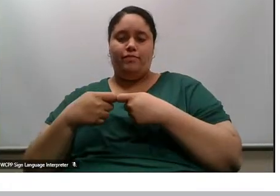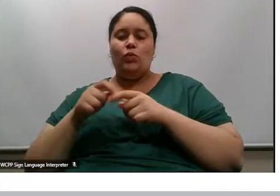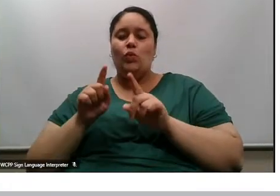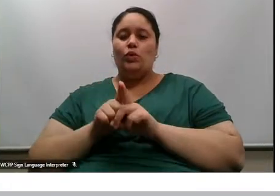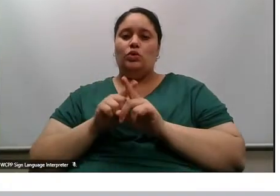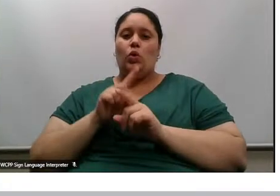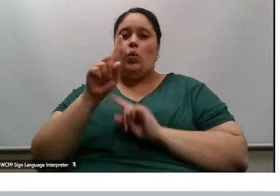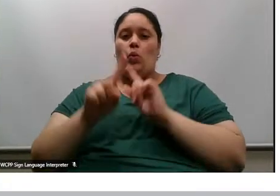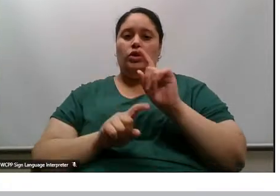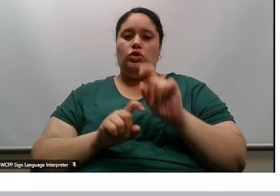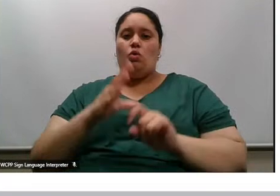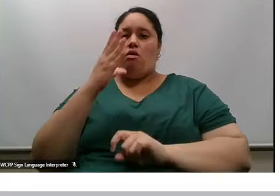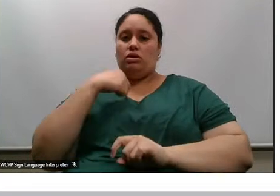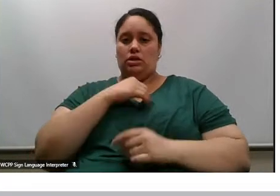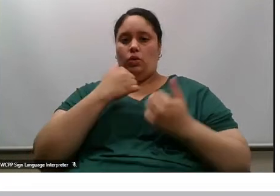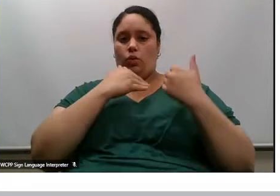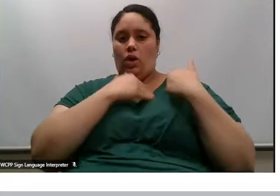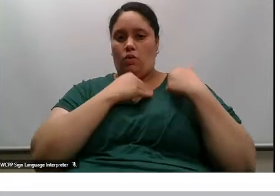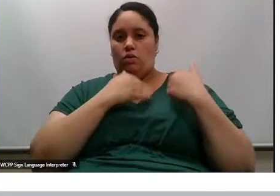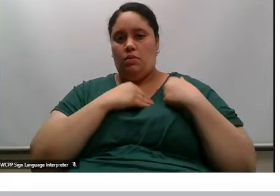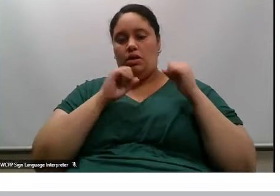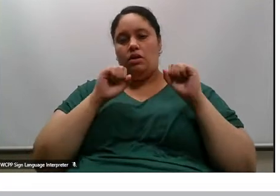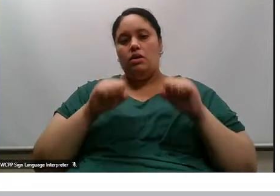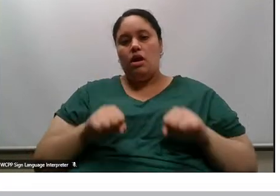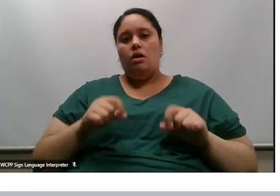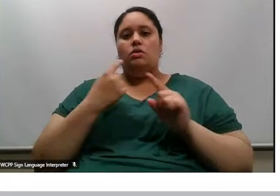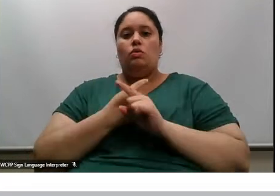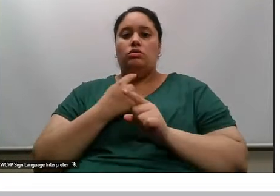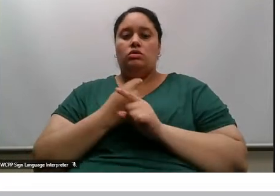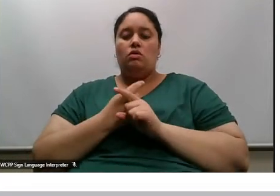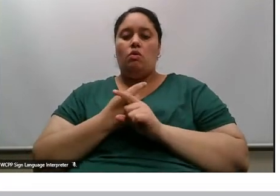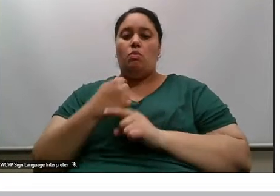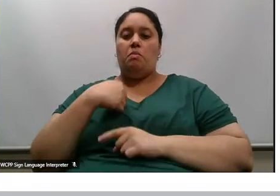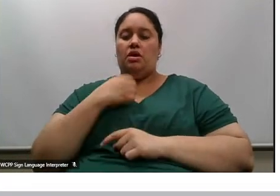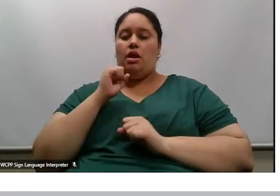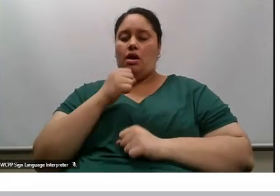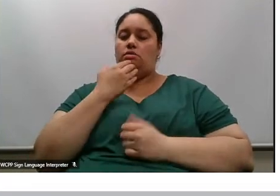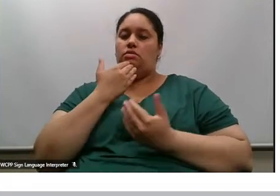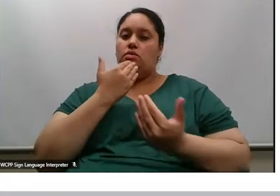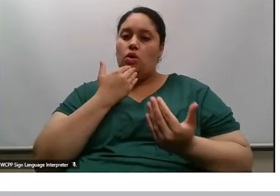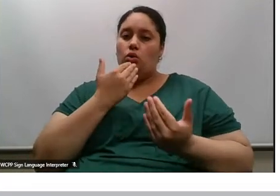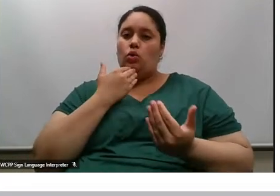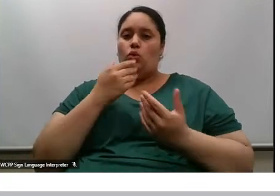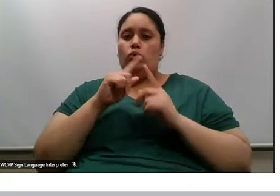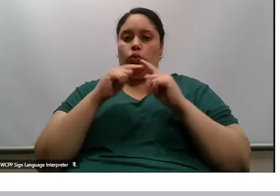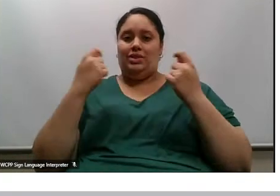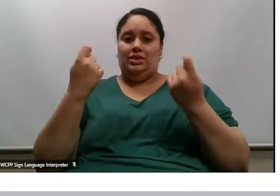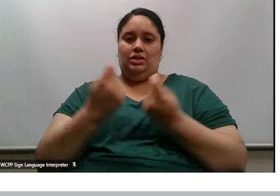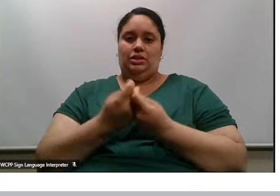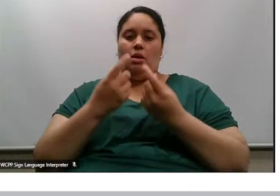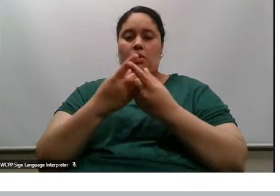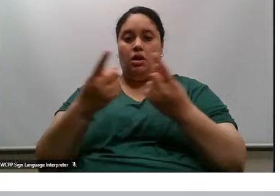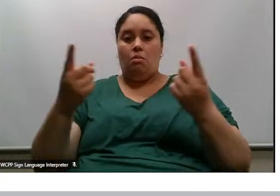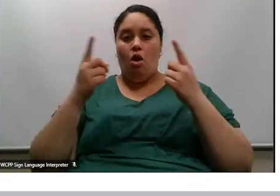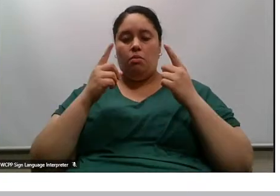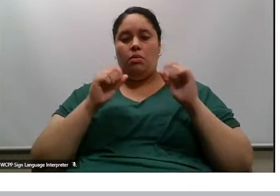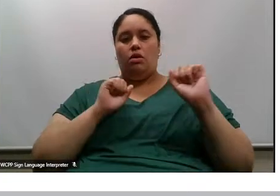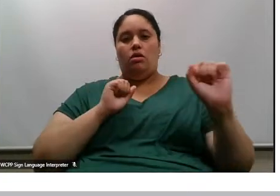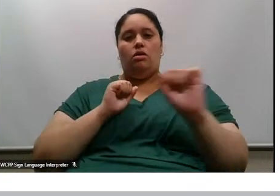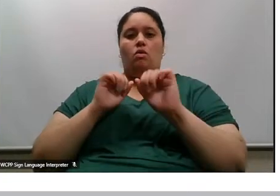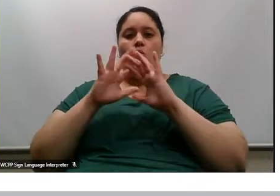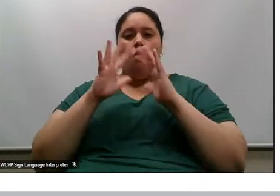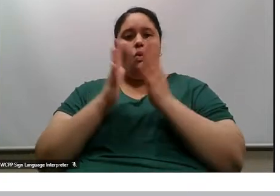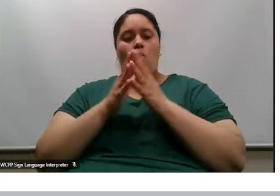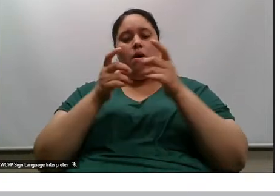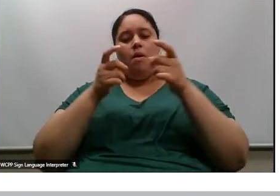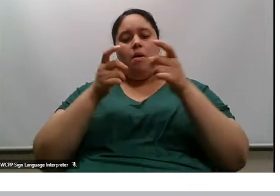that you're asking to hold us accountable. But also for me to say thank you to the team, the department, the entire management